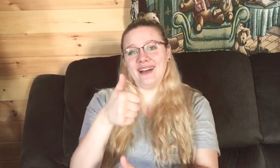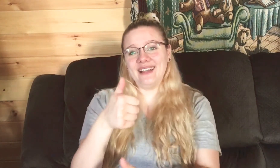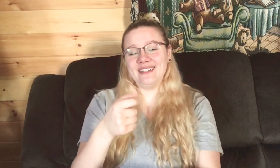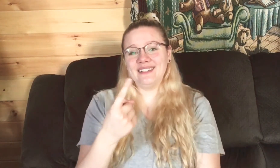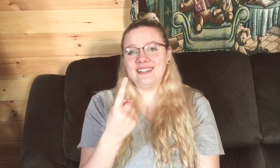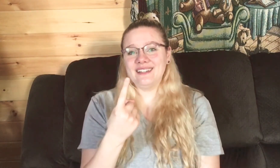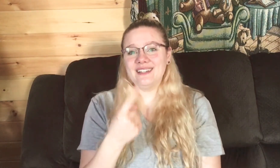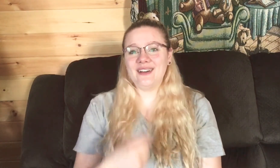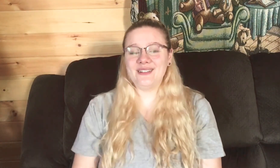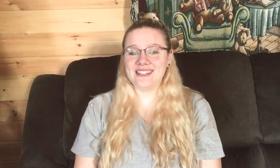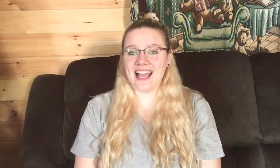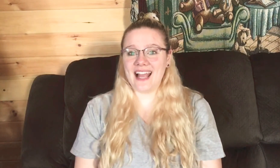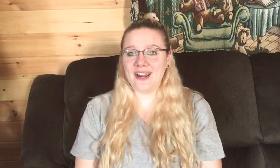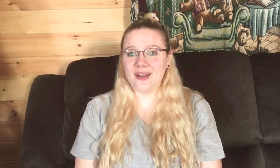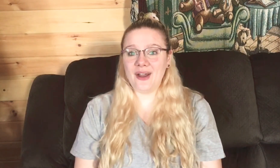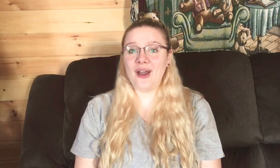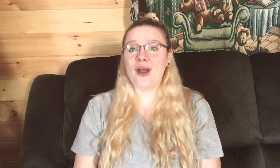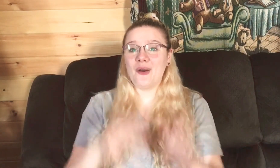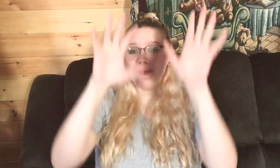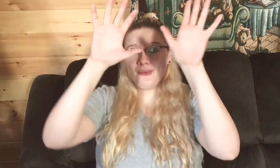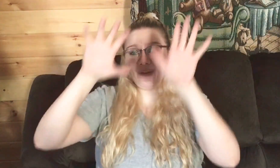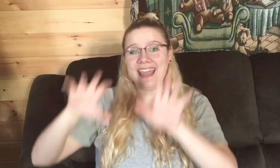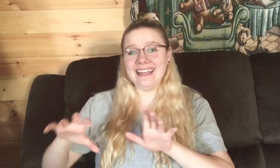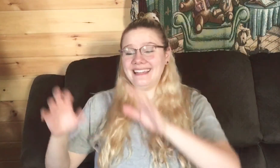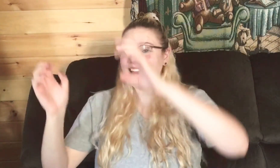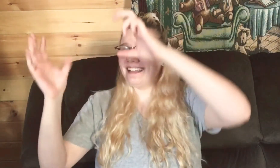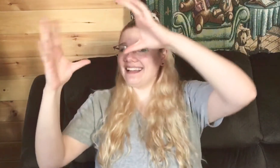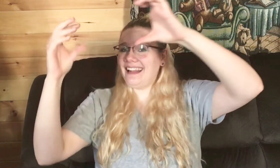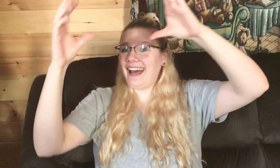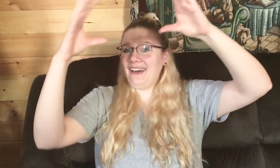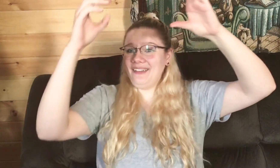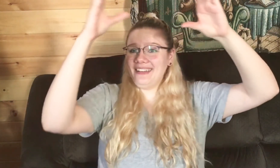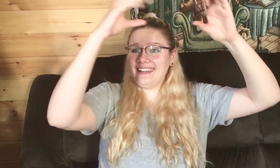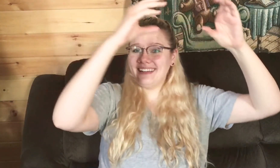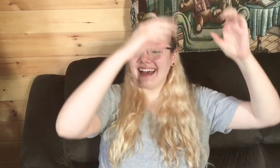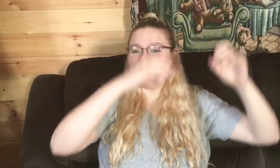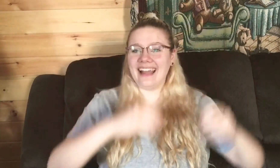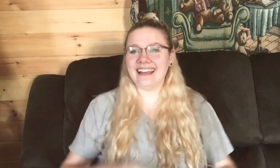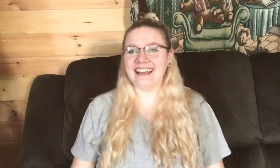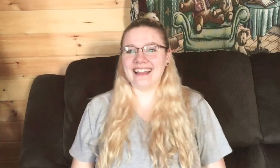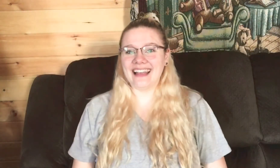Everyone knows that a rain cloud. Again.